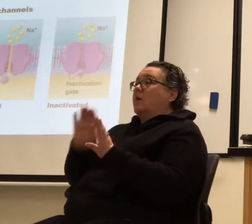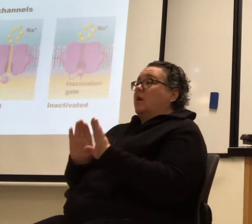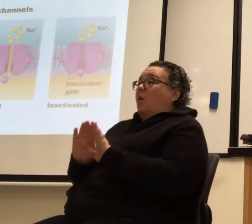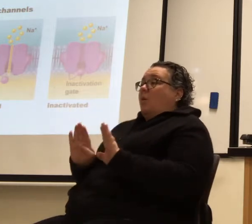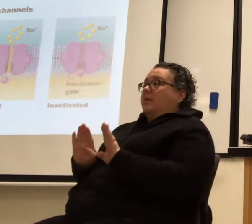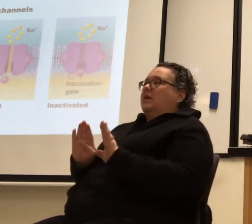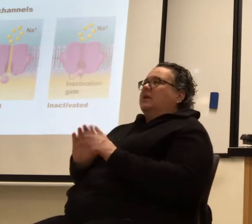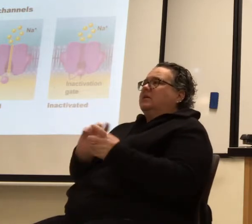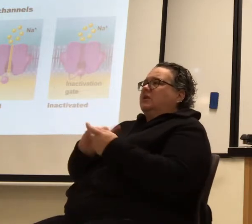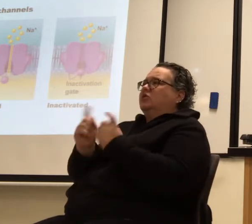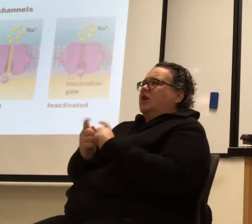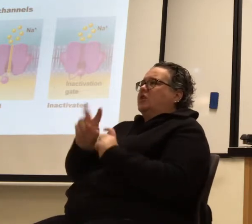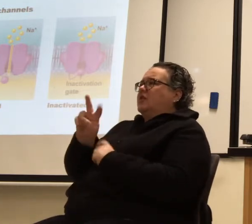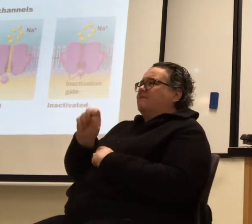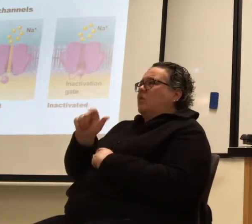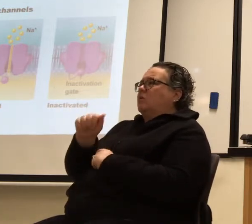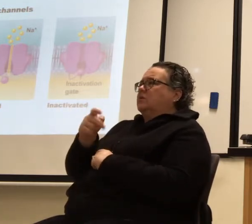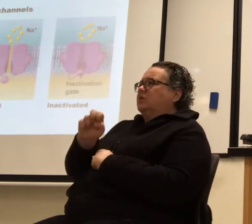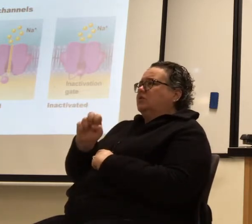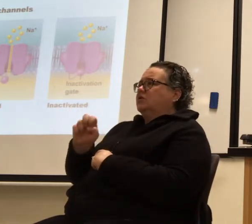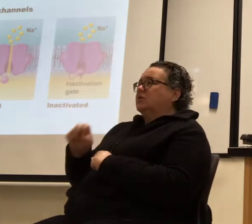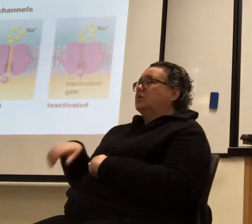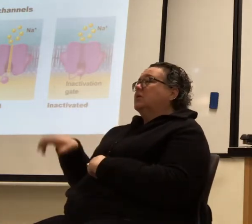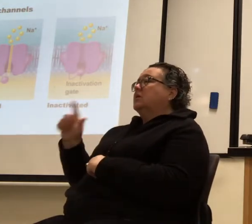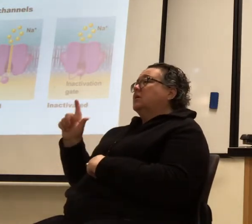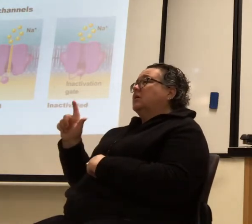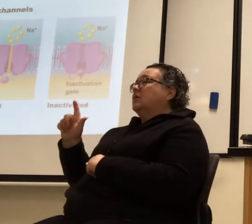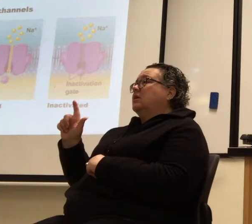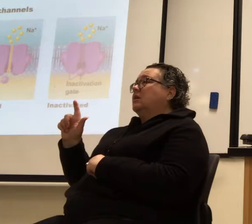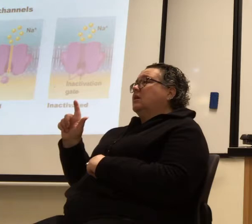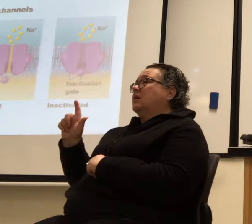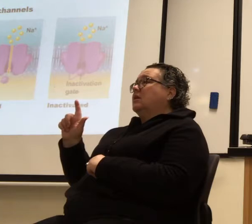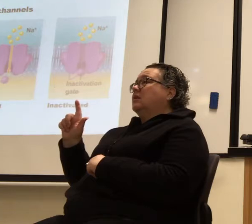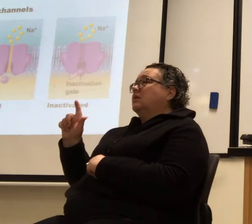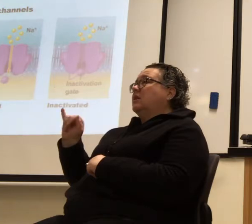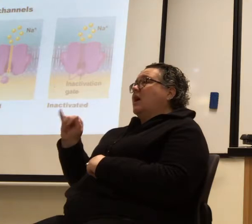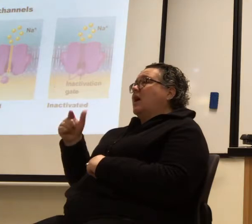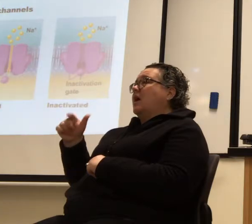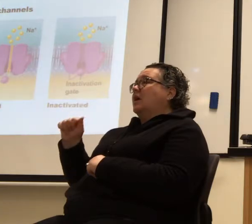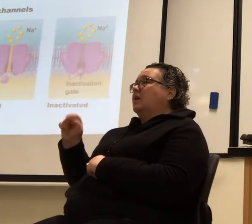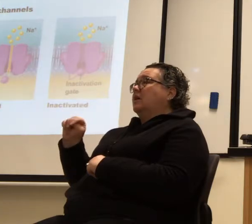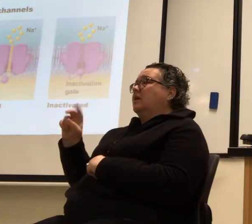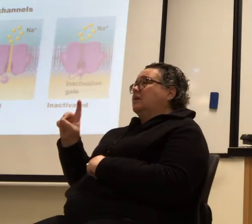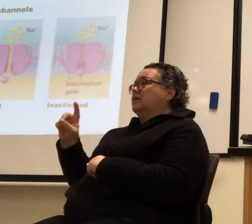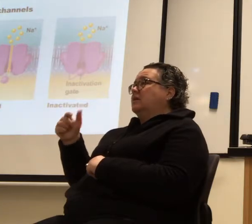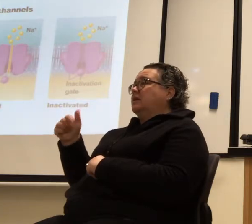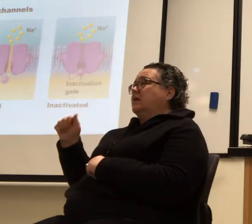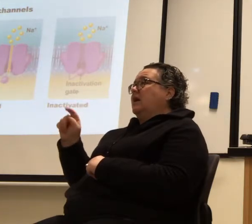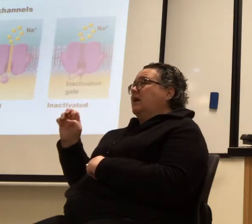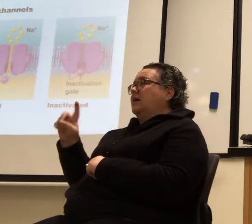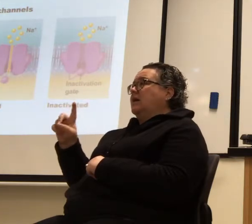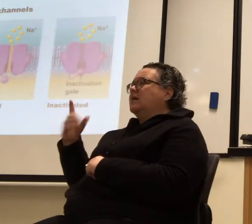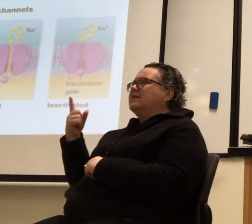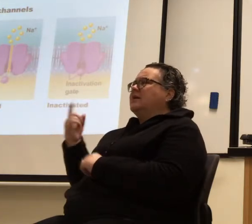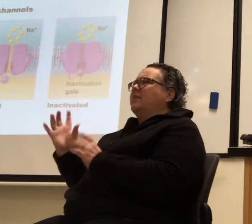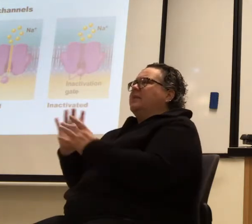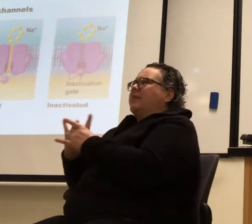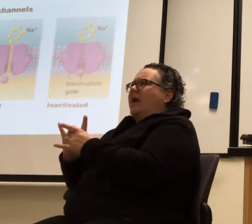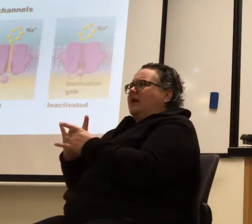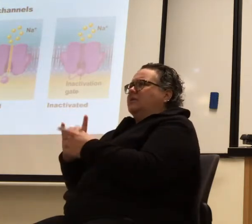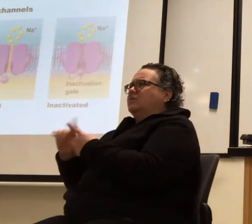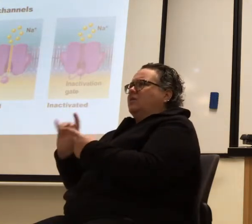change in voltage. But what opens a ligand gated channel? A ligand, something binds to it. That's not a change in